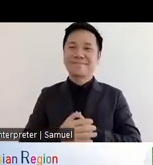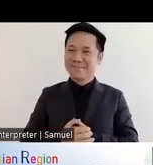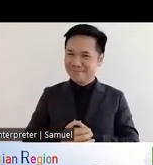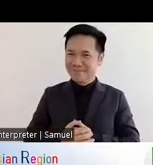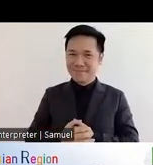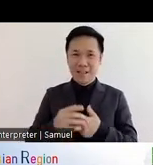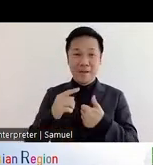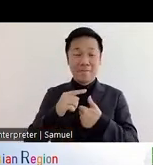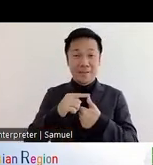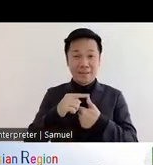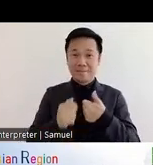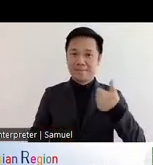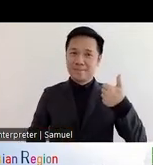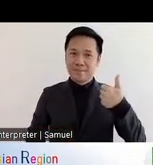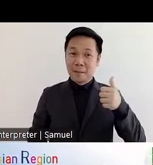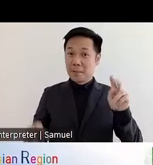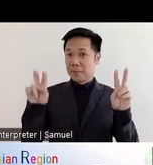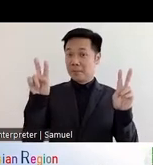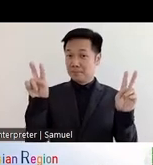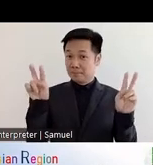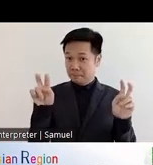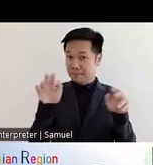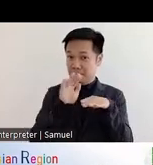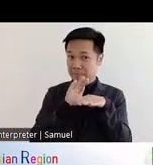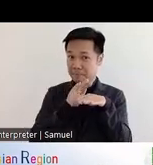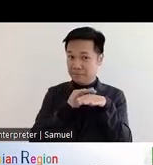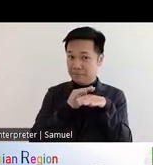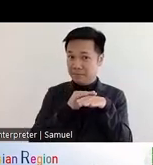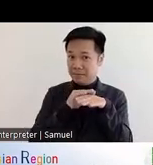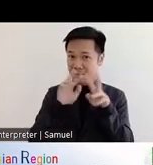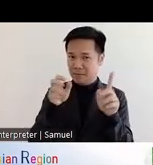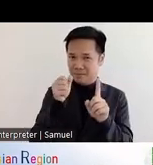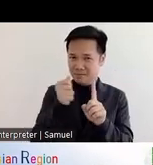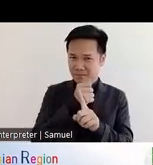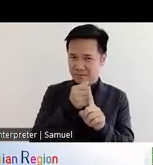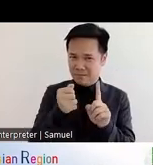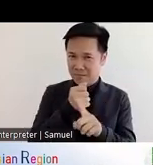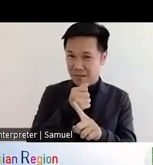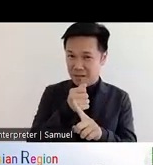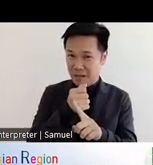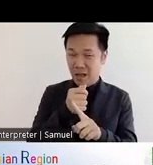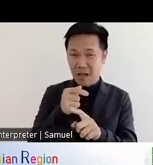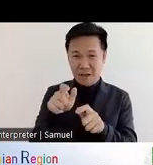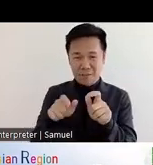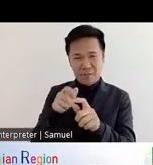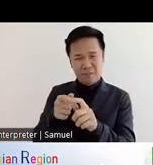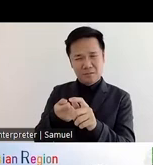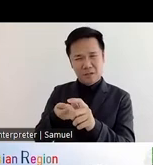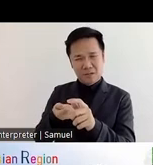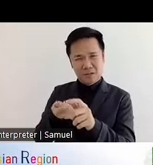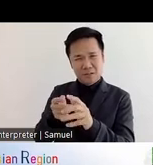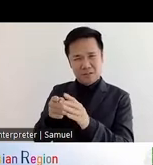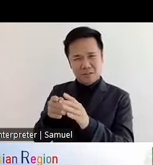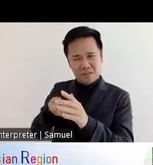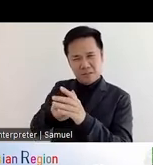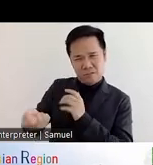Before I start, a content warning that I will be talking about abuse and intentional murders of disabled people in this